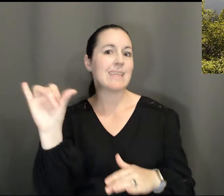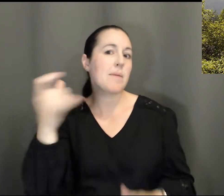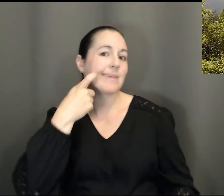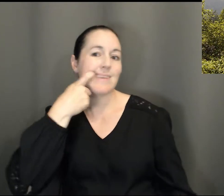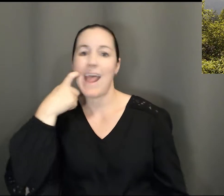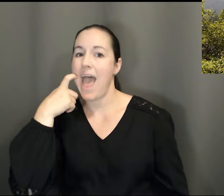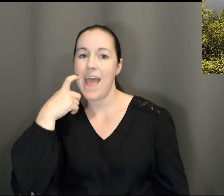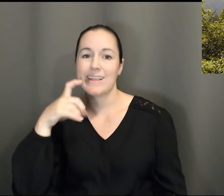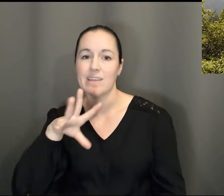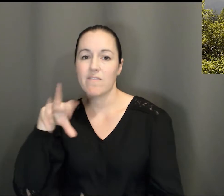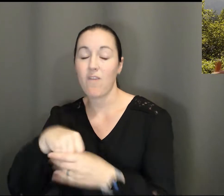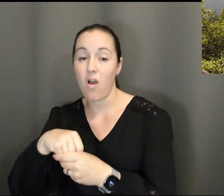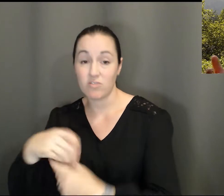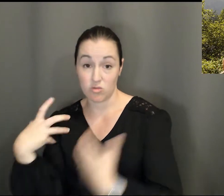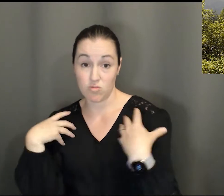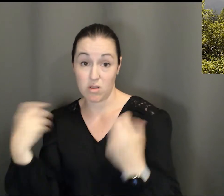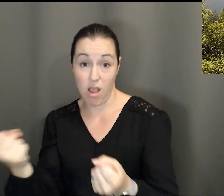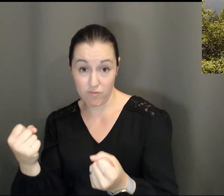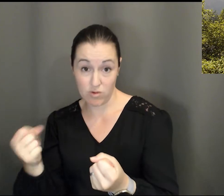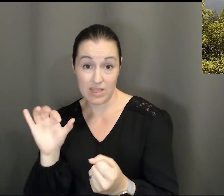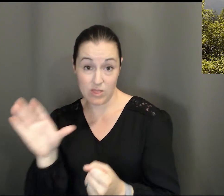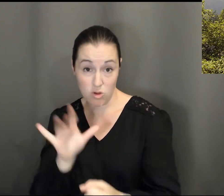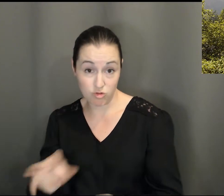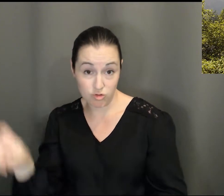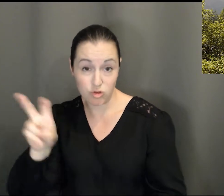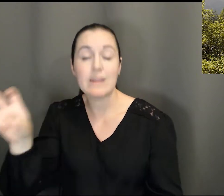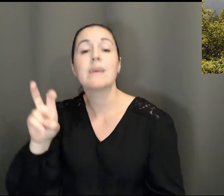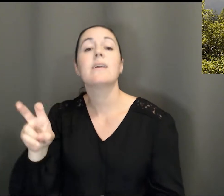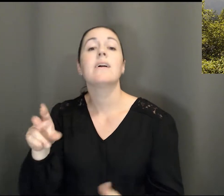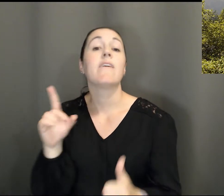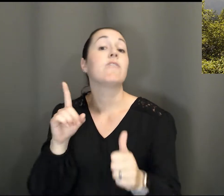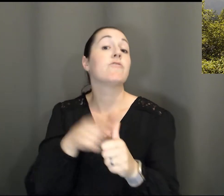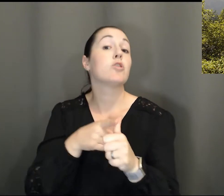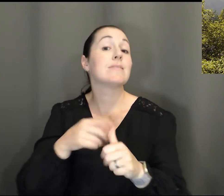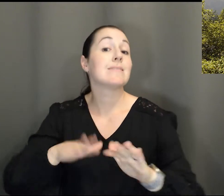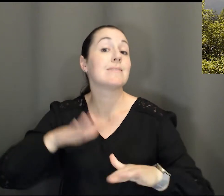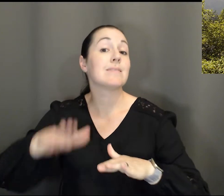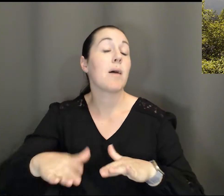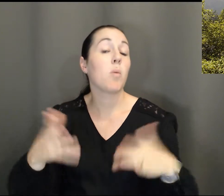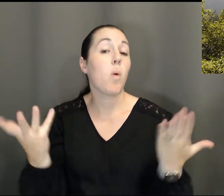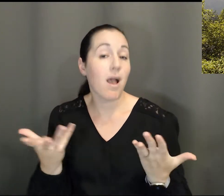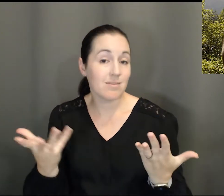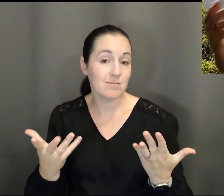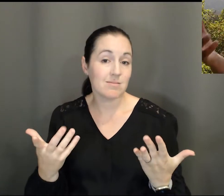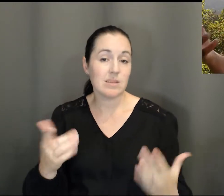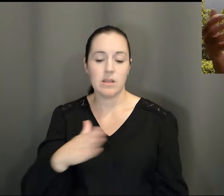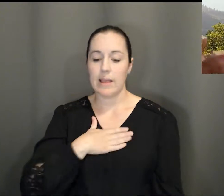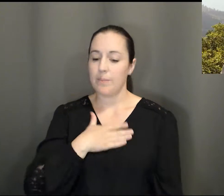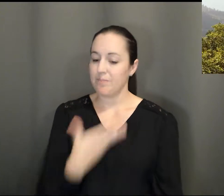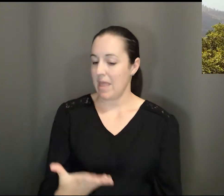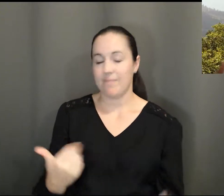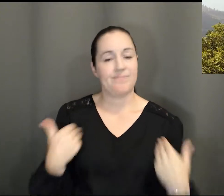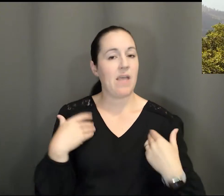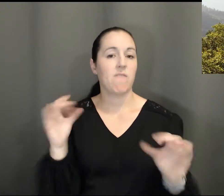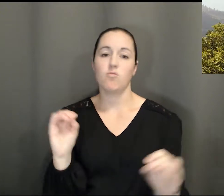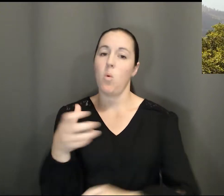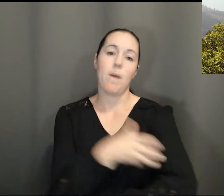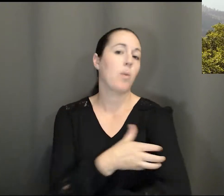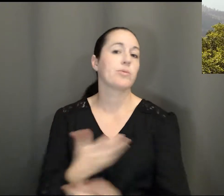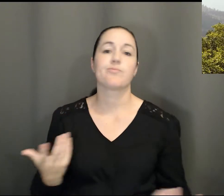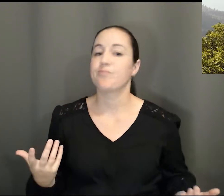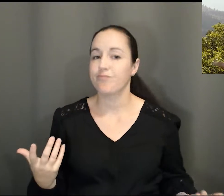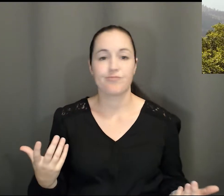am powerless. I'm absolutely powerless. And I can admit my powerlessness because then I can accept and